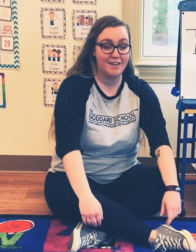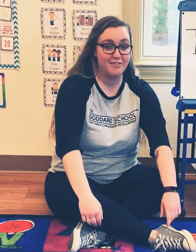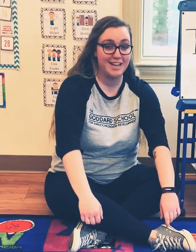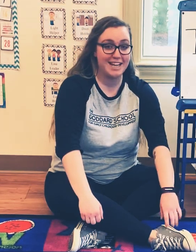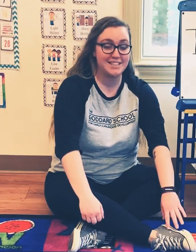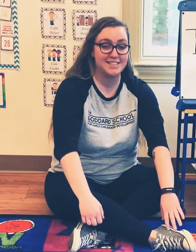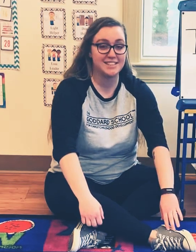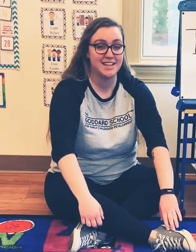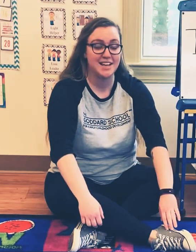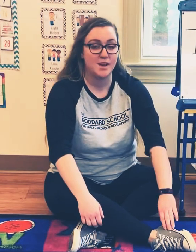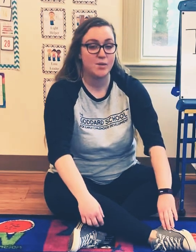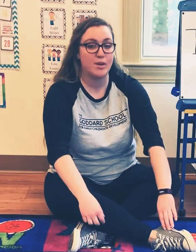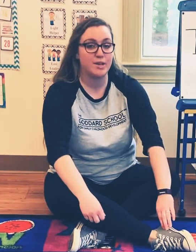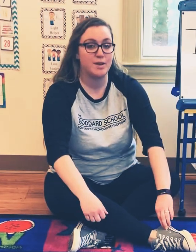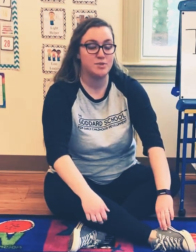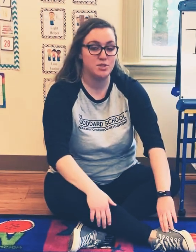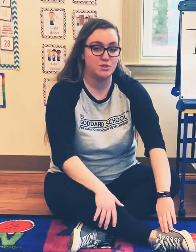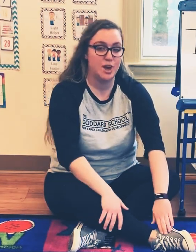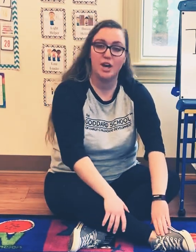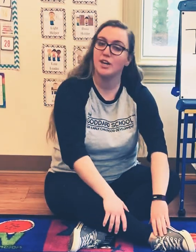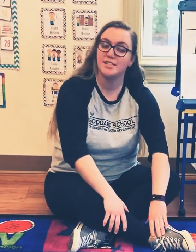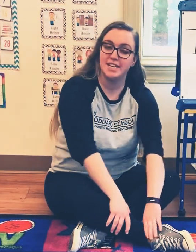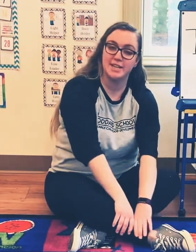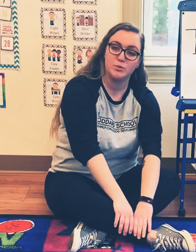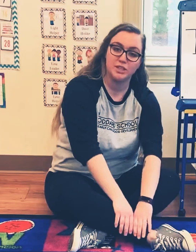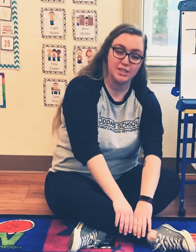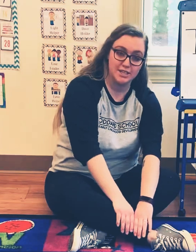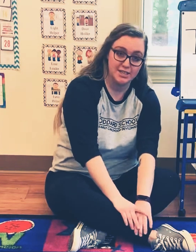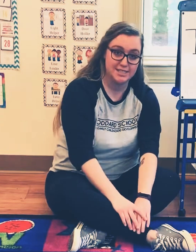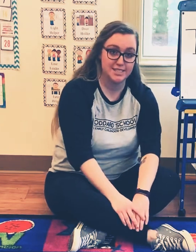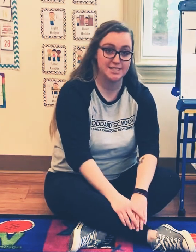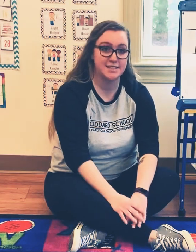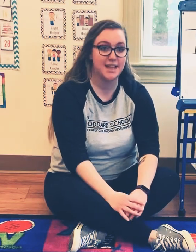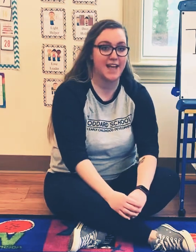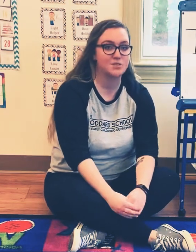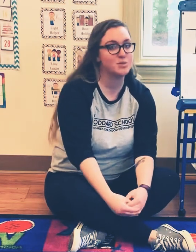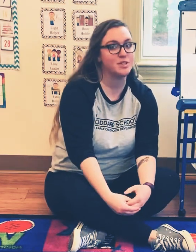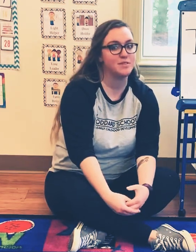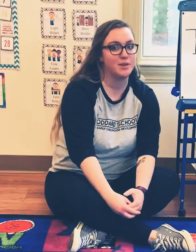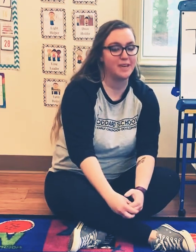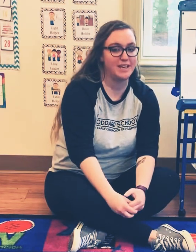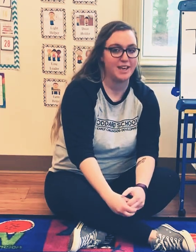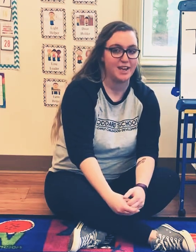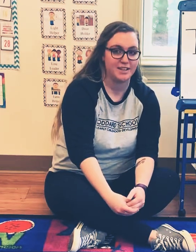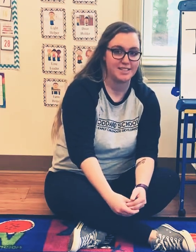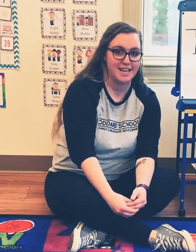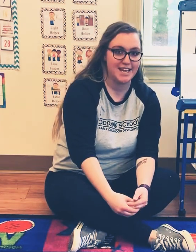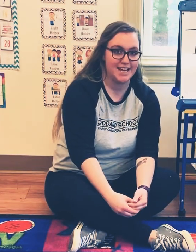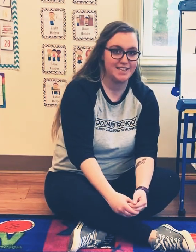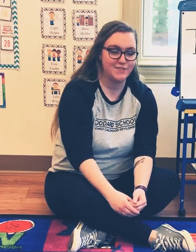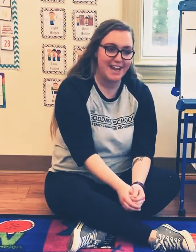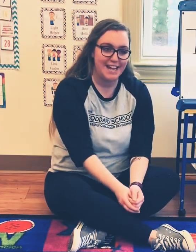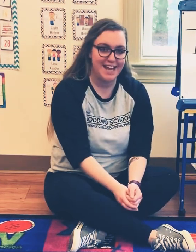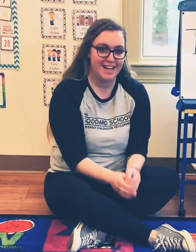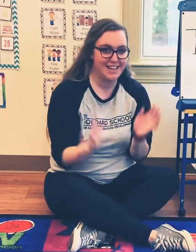Hi friends, welcome to our daily word. This is the last word of our week. Today is Friday,